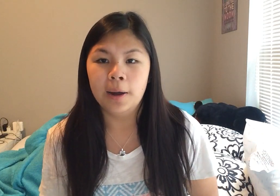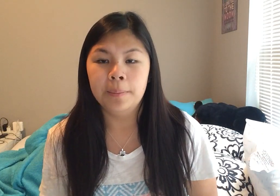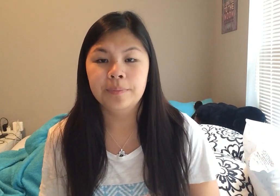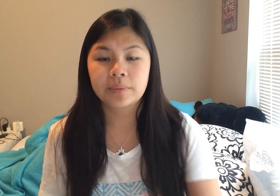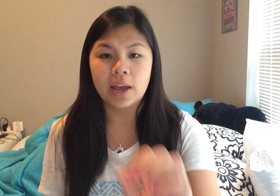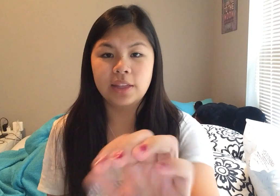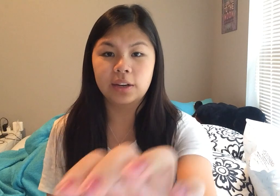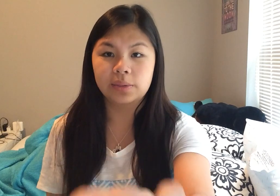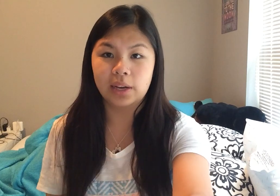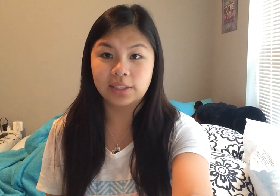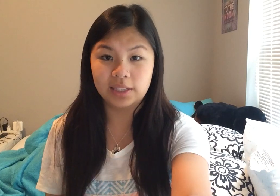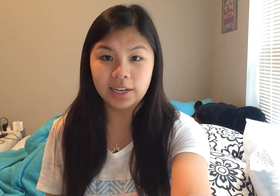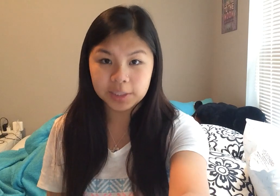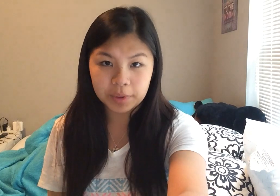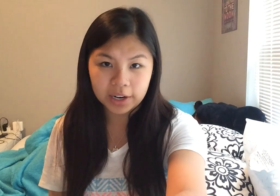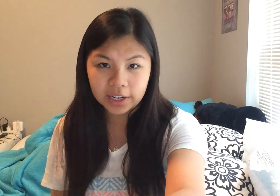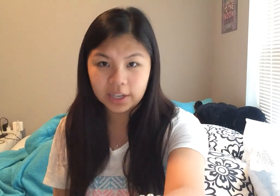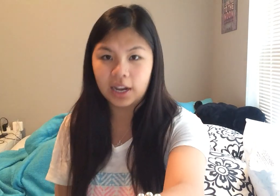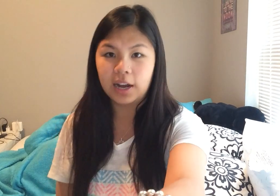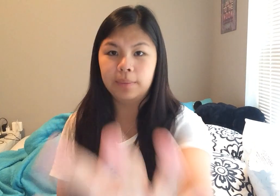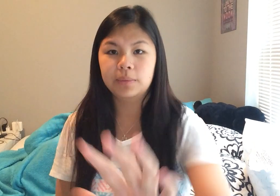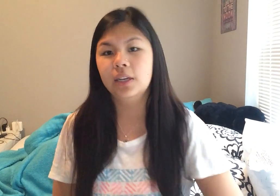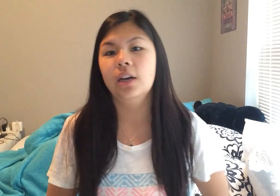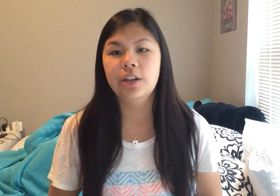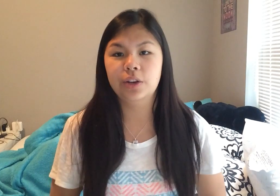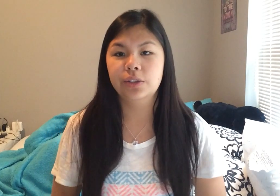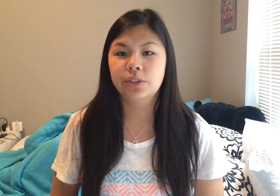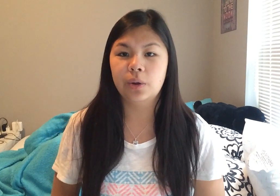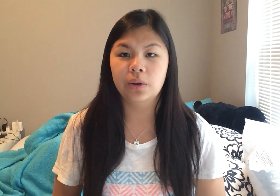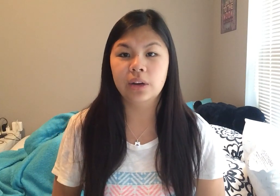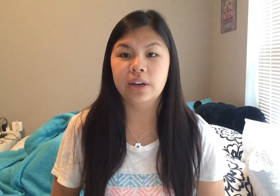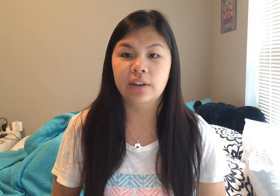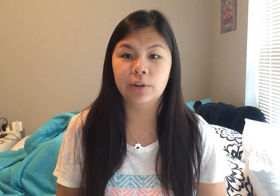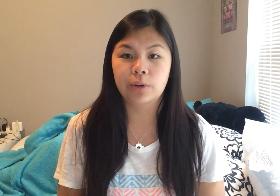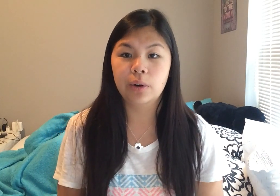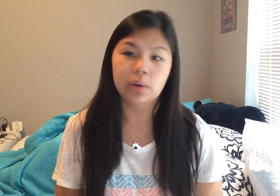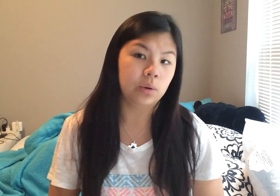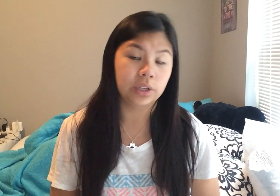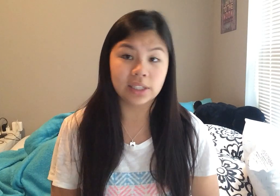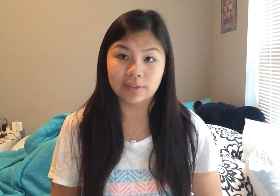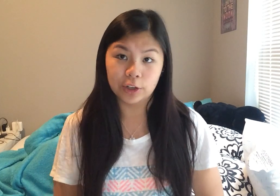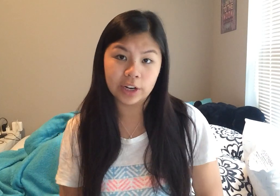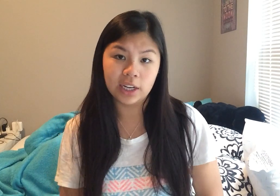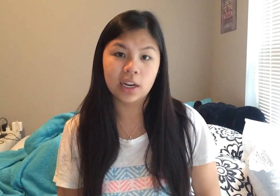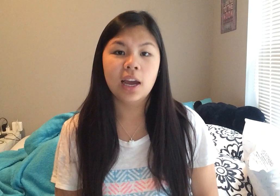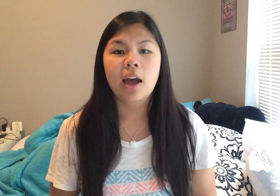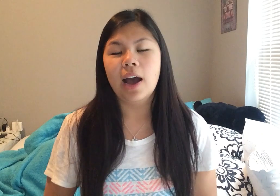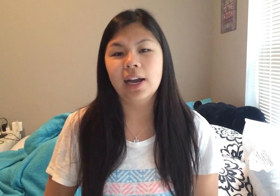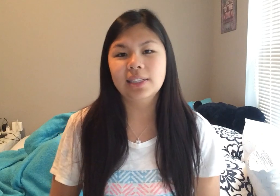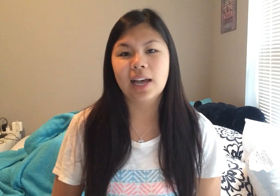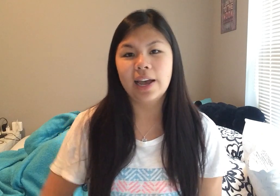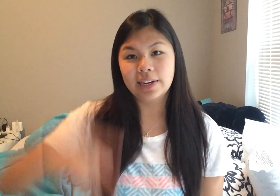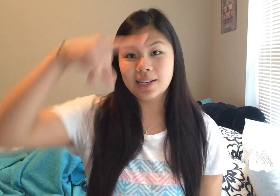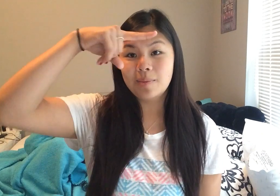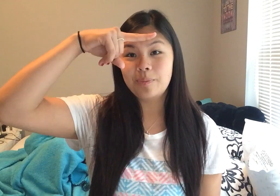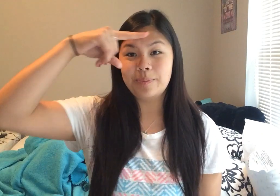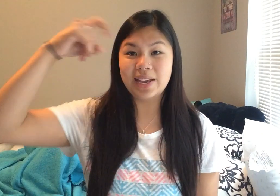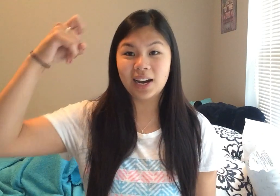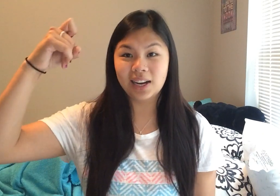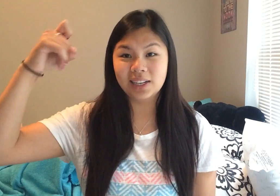And then it goes on to the next part, 'cause honey, your soul could never grow old, it's evergreen. I signed